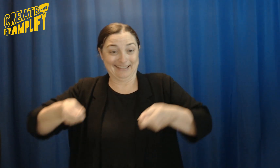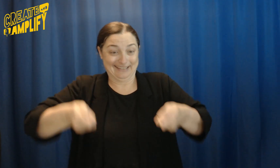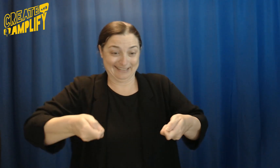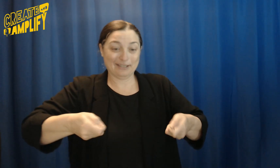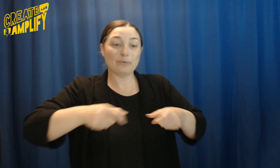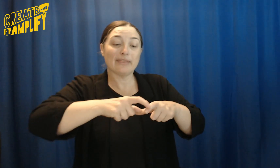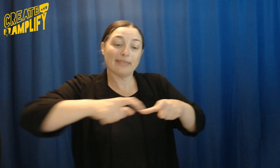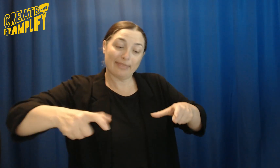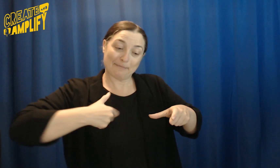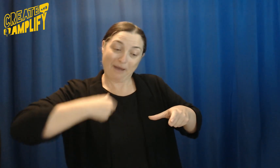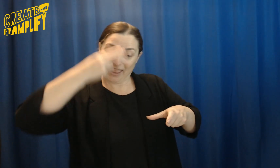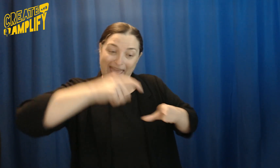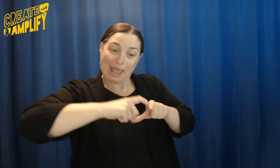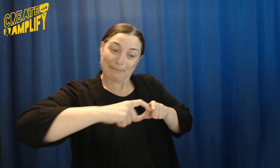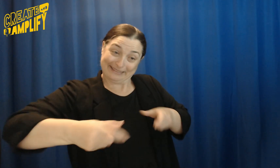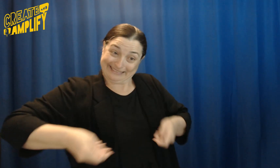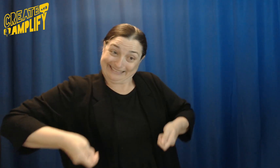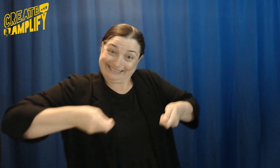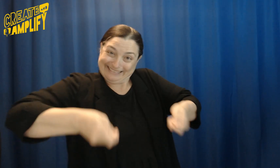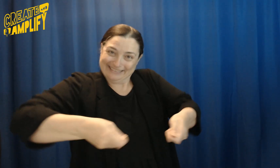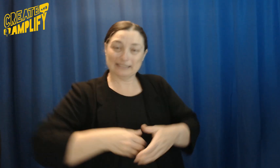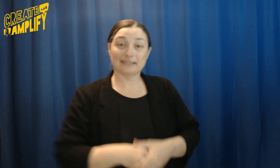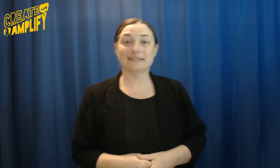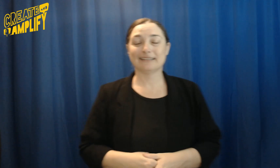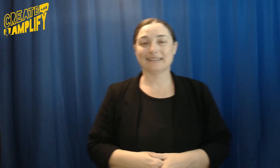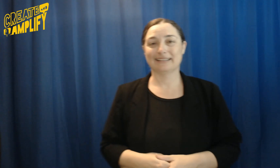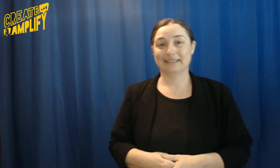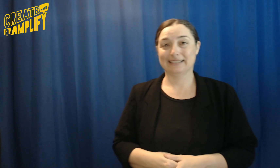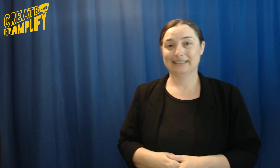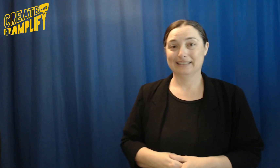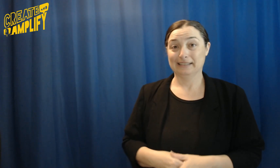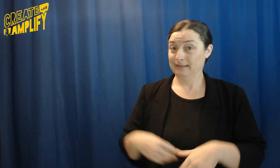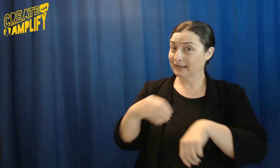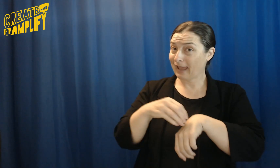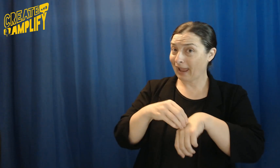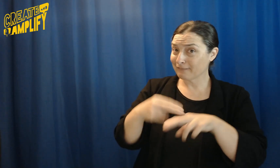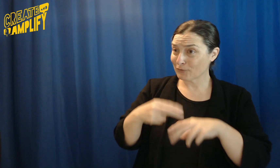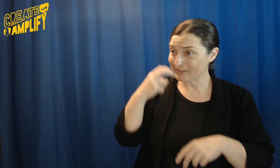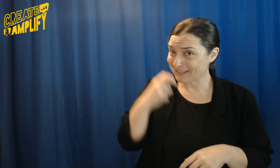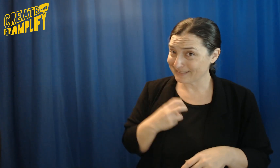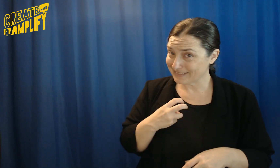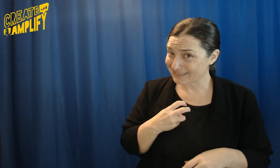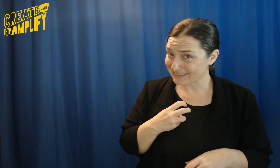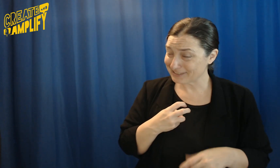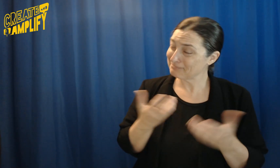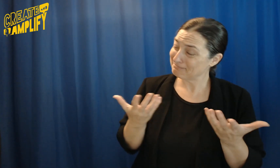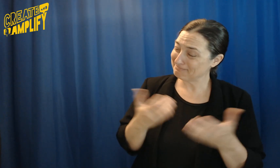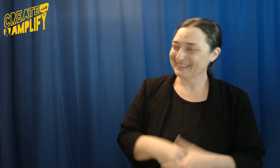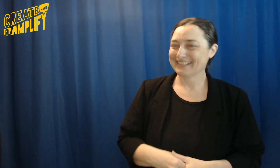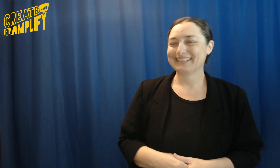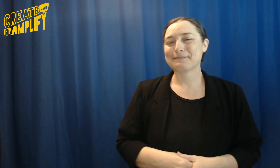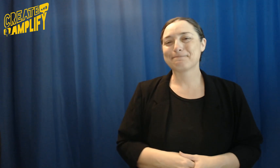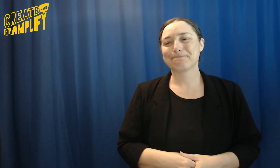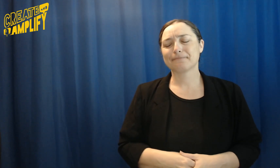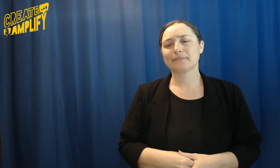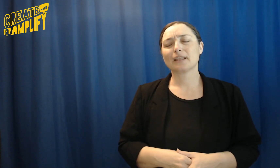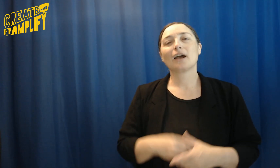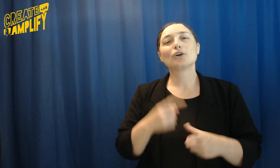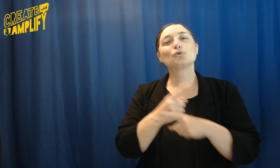system. A cake is ironic for a dentist. Can we talk about Unmasked? Now, am I right